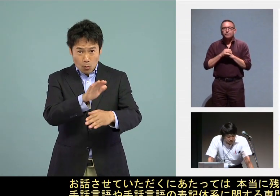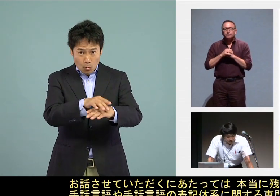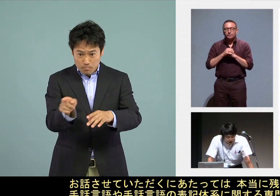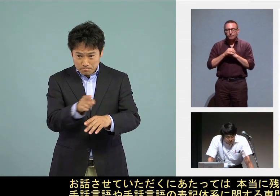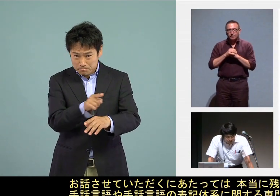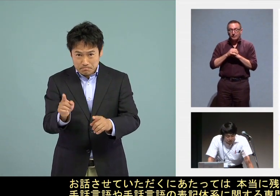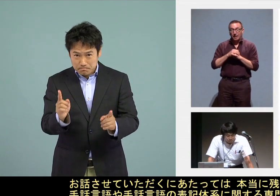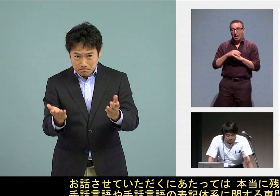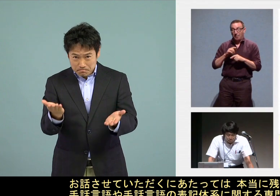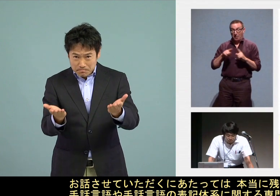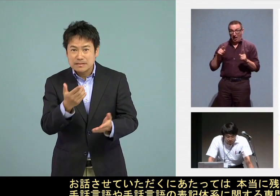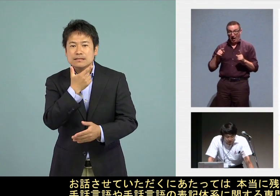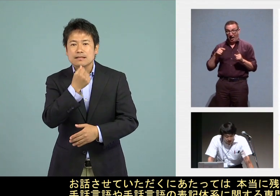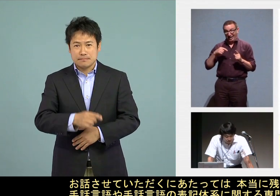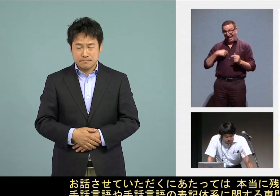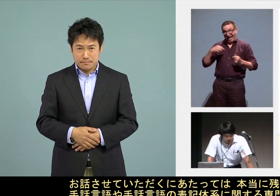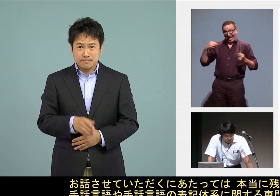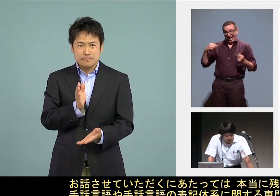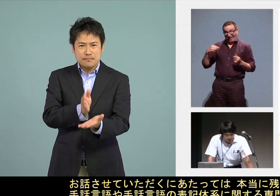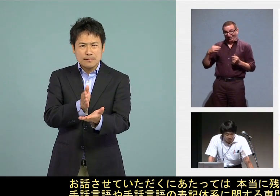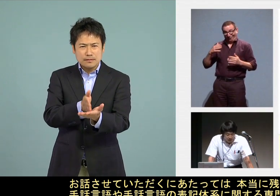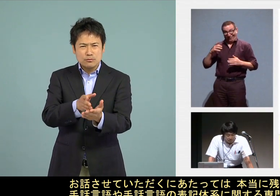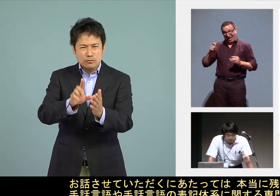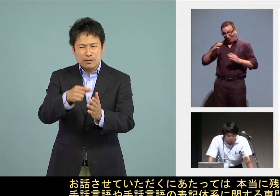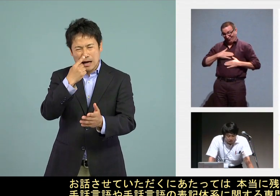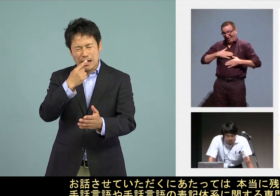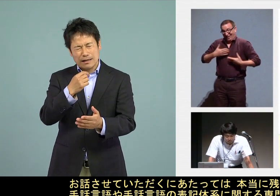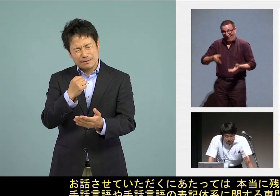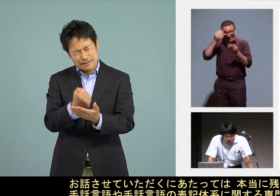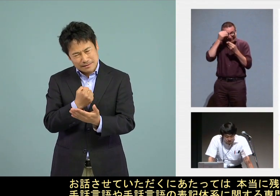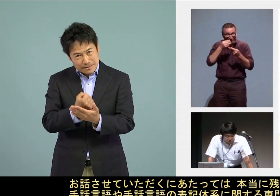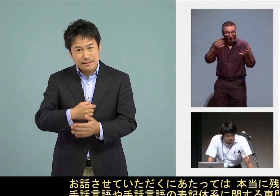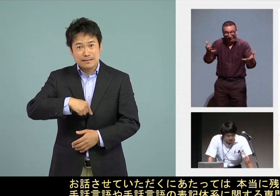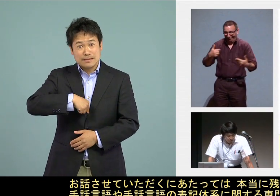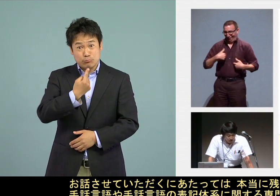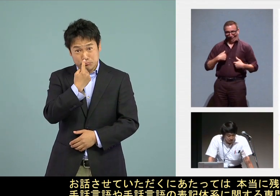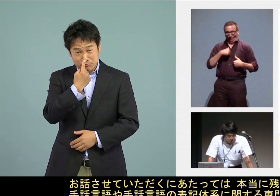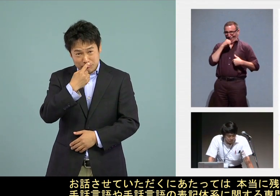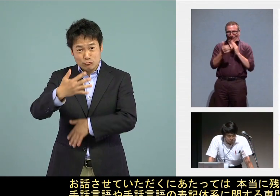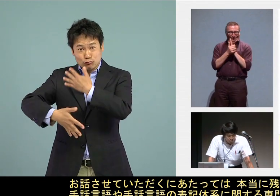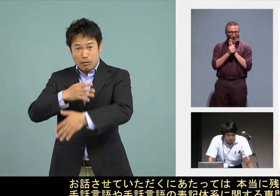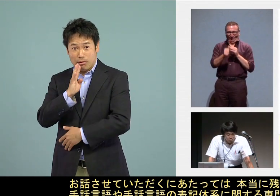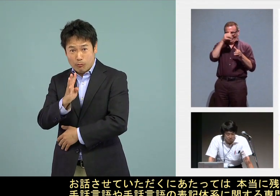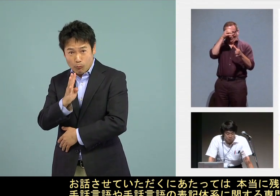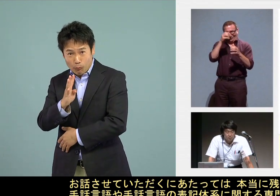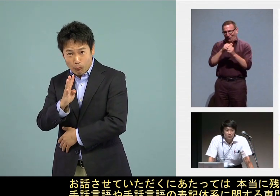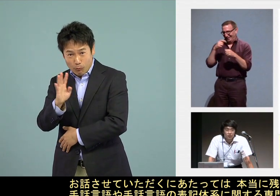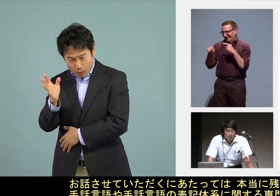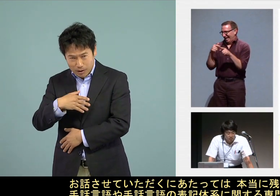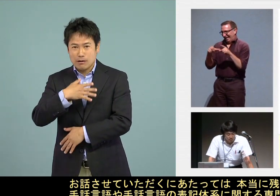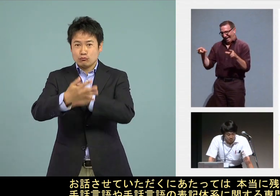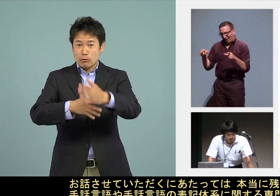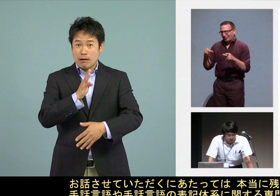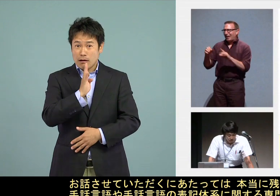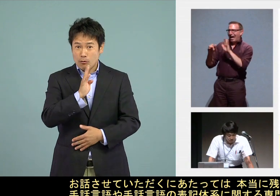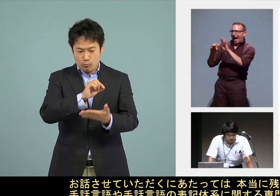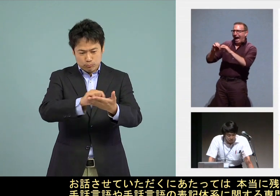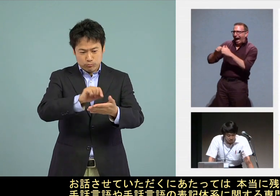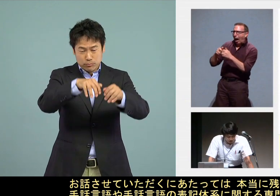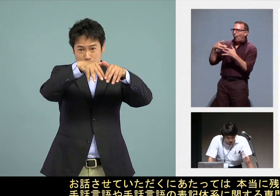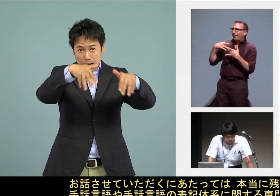I'm really afraid that I have no expertise on sign languages or transcription system of